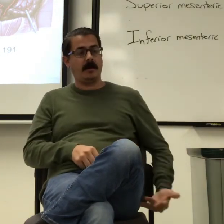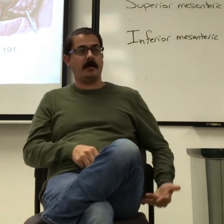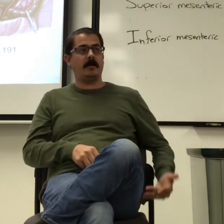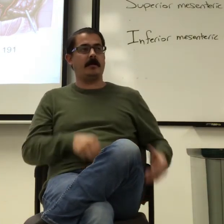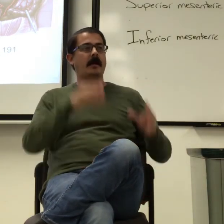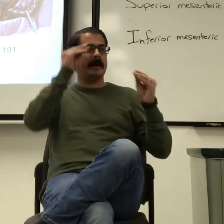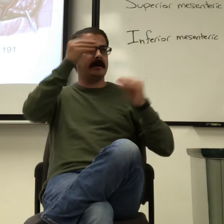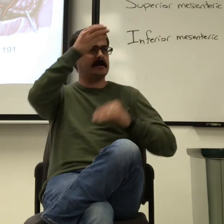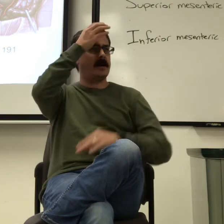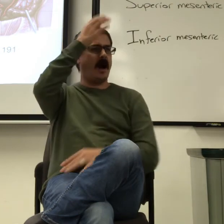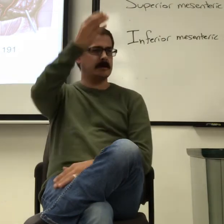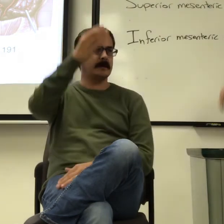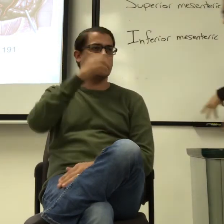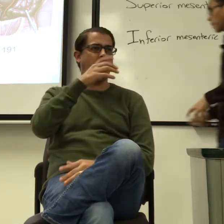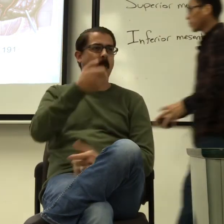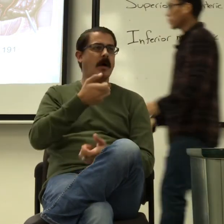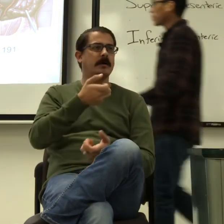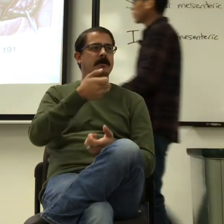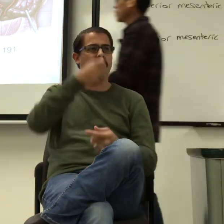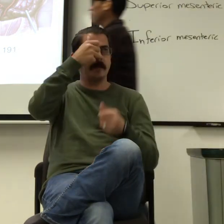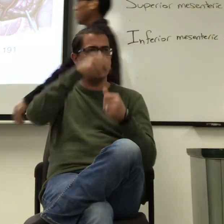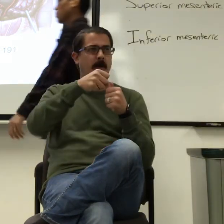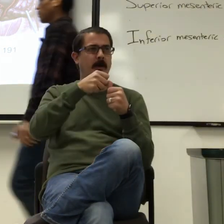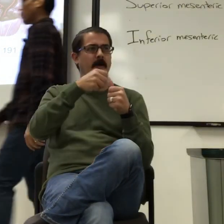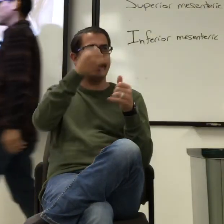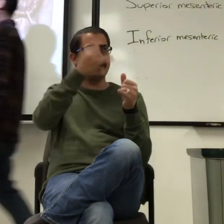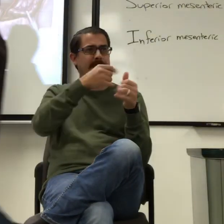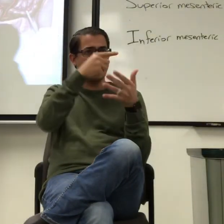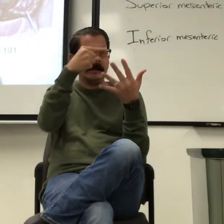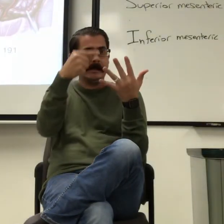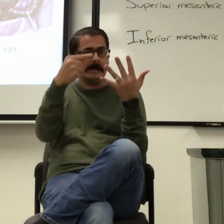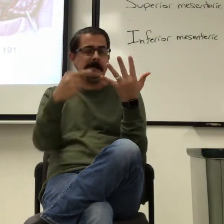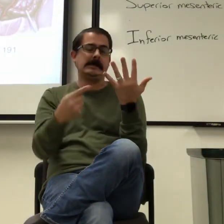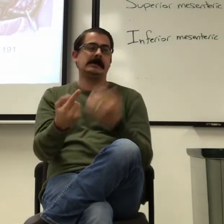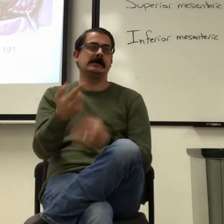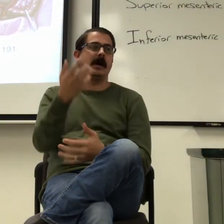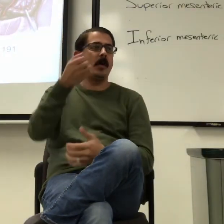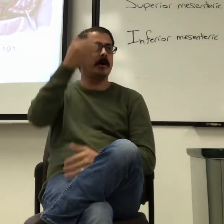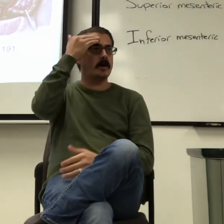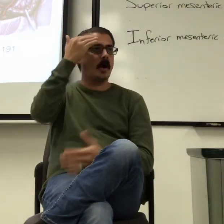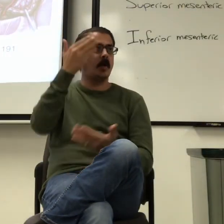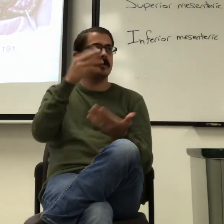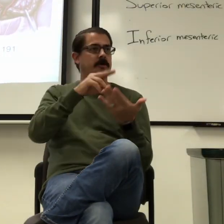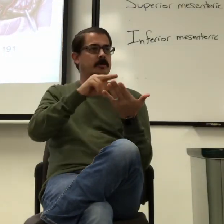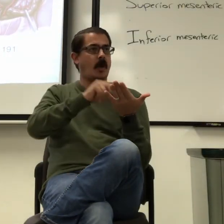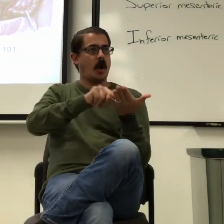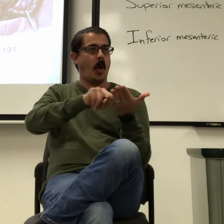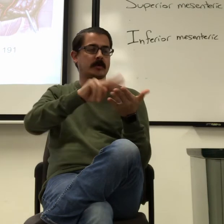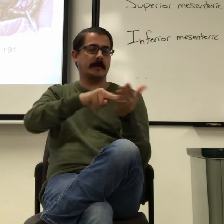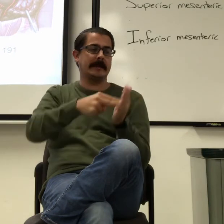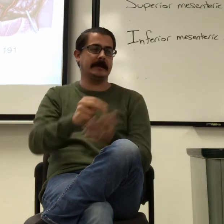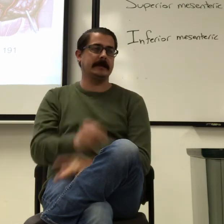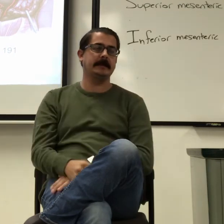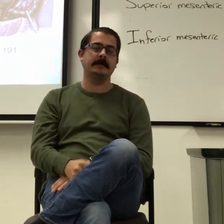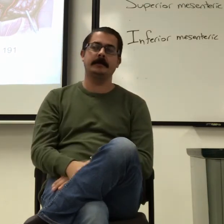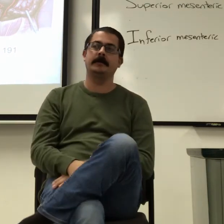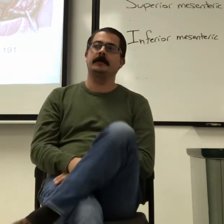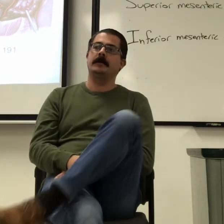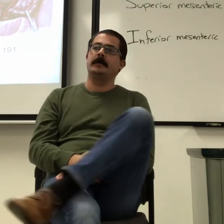teach concepts. I don't want you to memorize your notes. I want you to know what your notes mean.